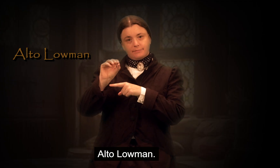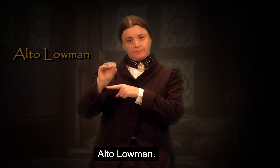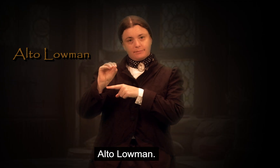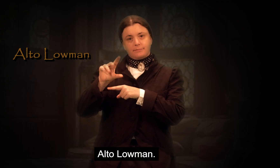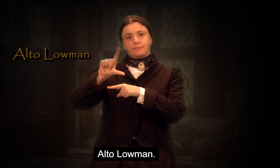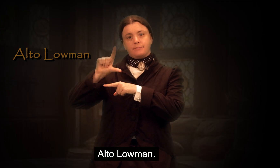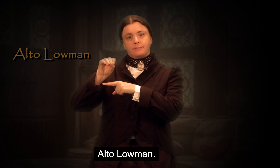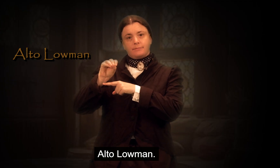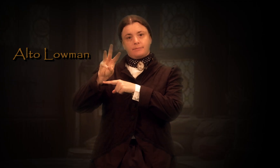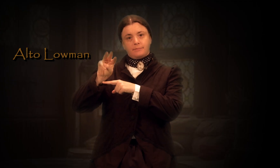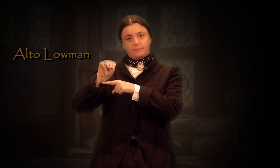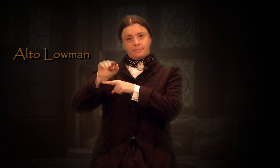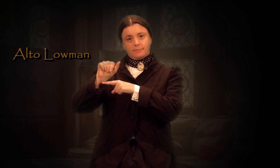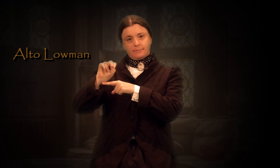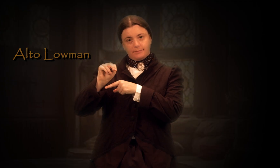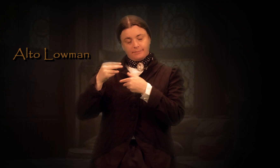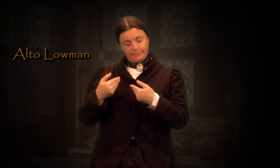Alto Lohman.